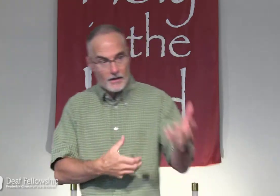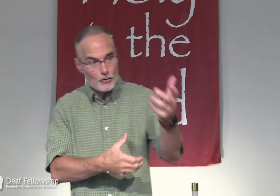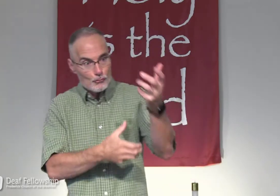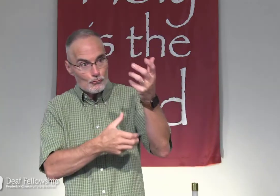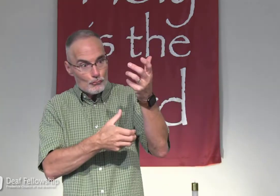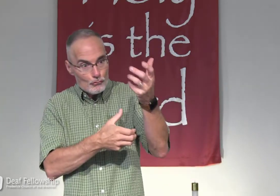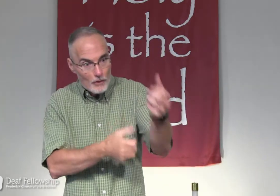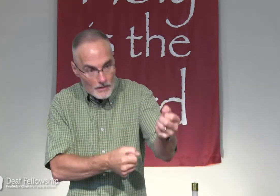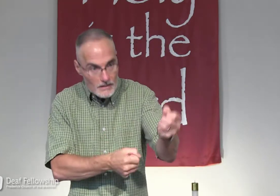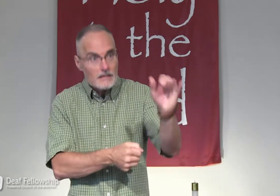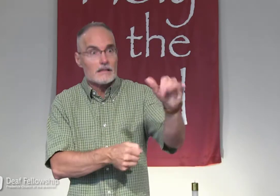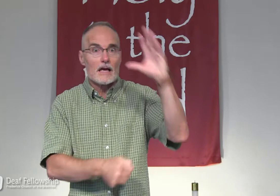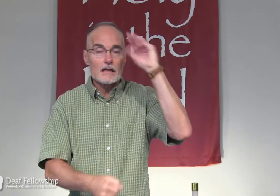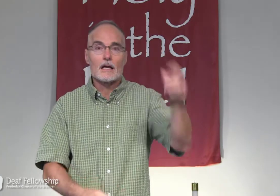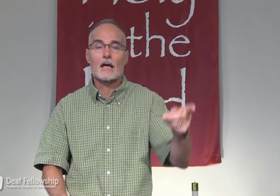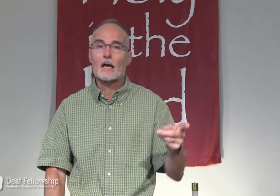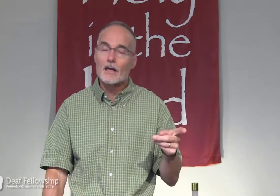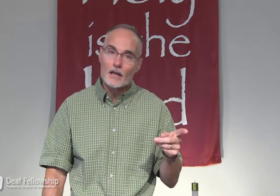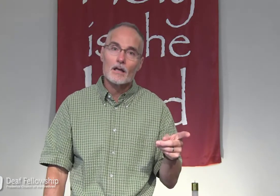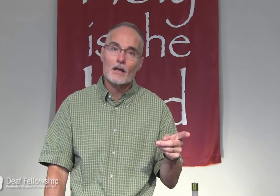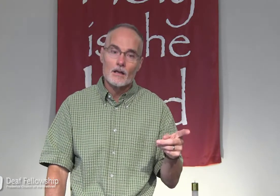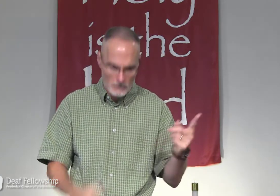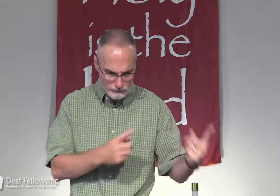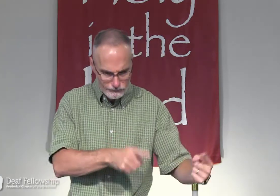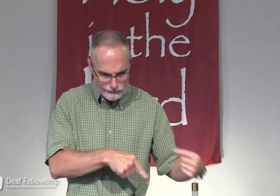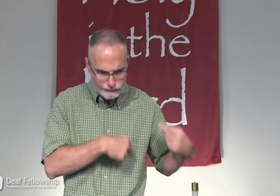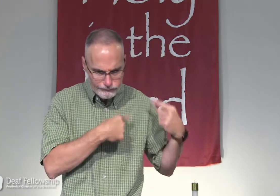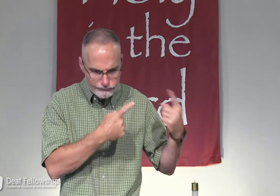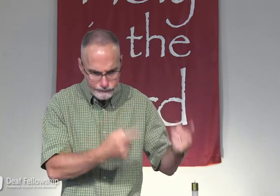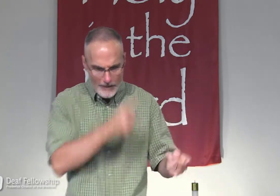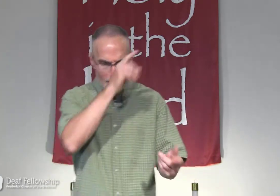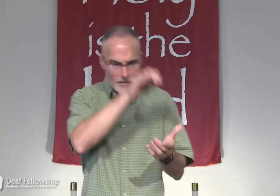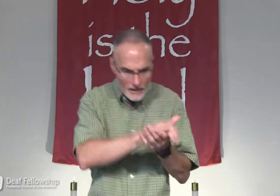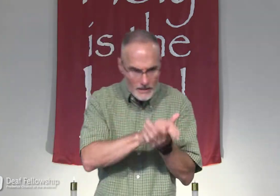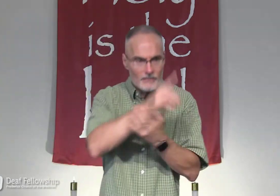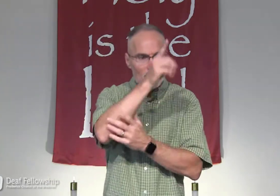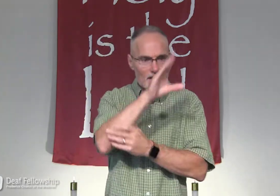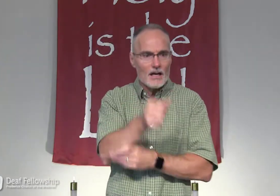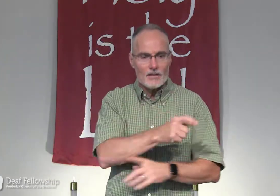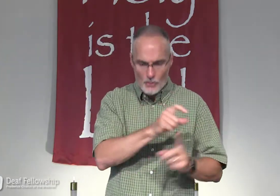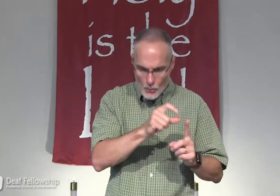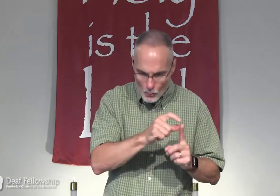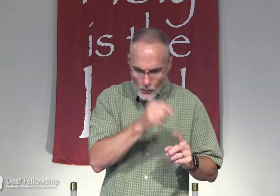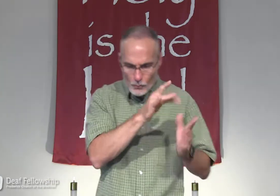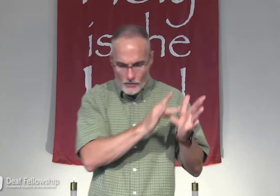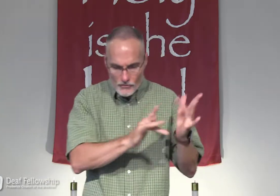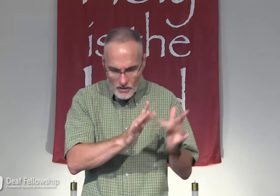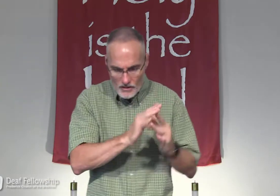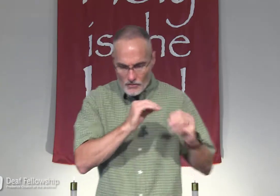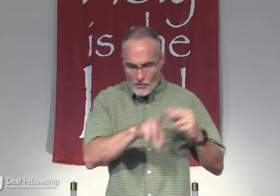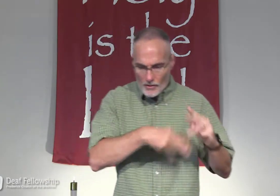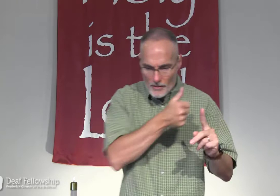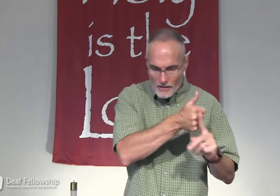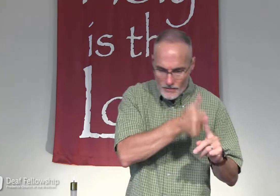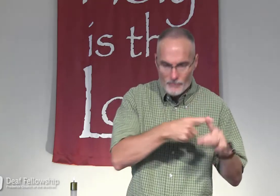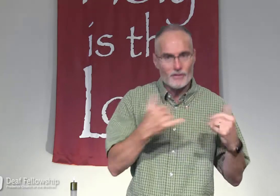Incredible disappointment. They think, man, I trusted that guy. I believed God's word.